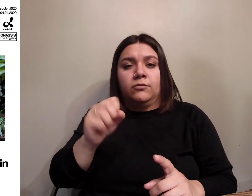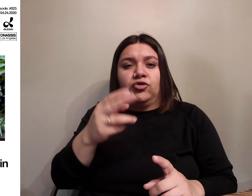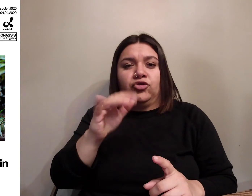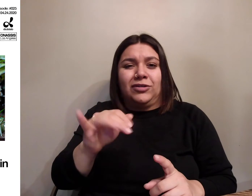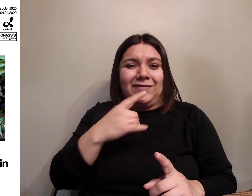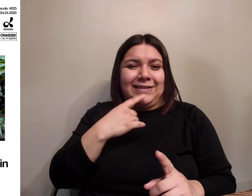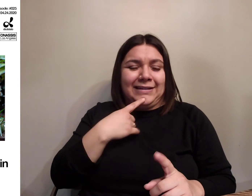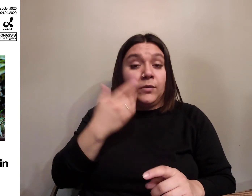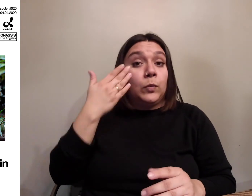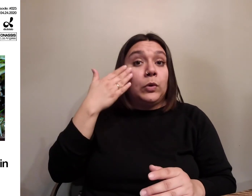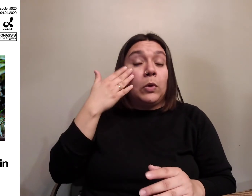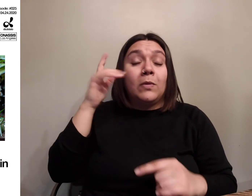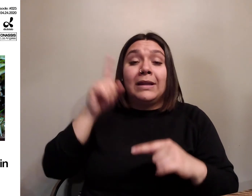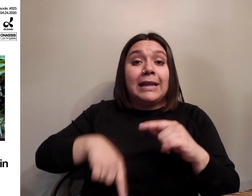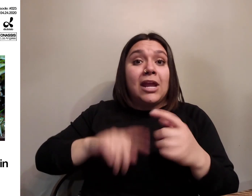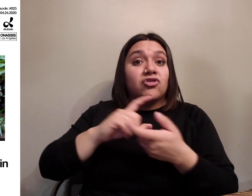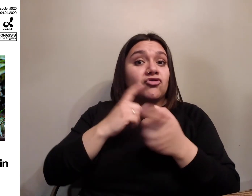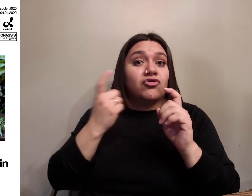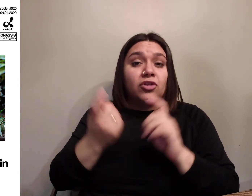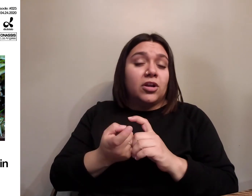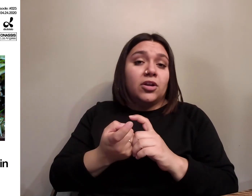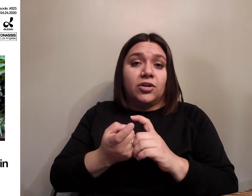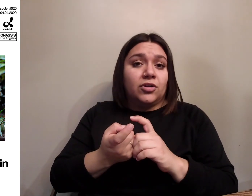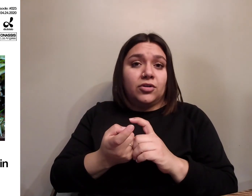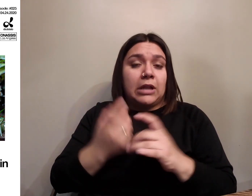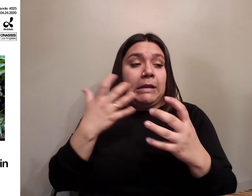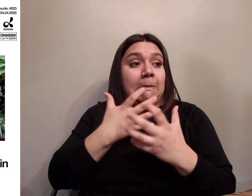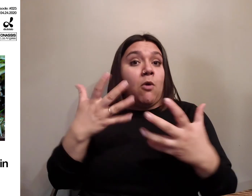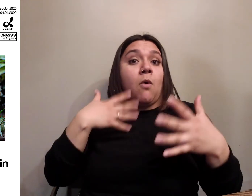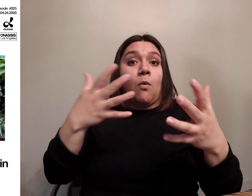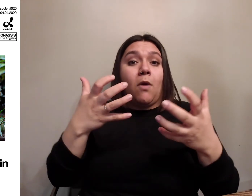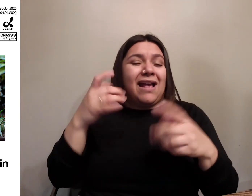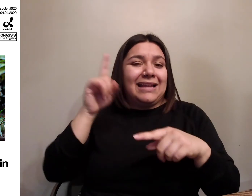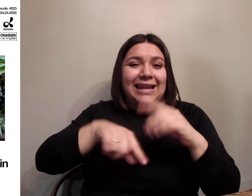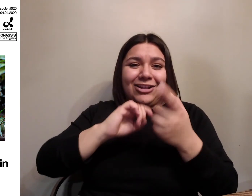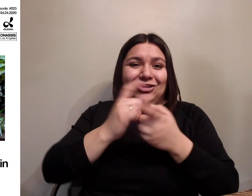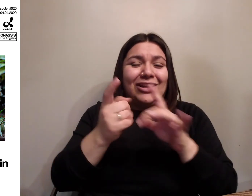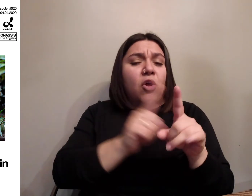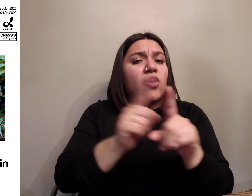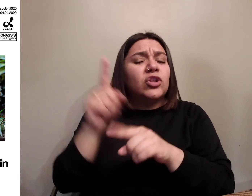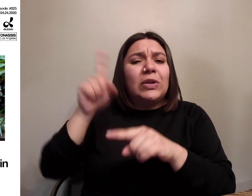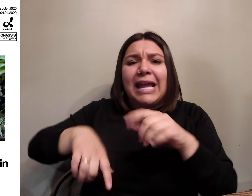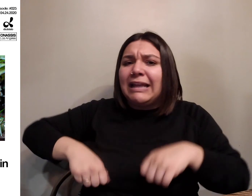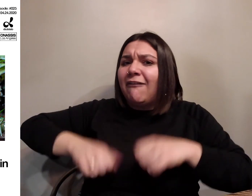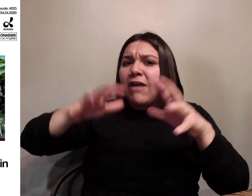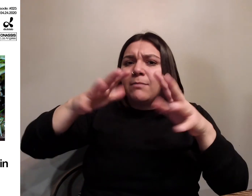we going to go back to what, as my mother used to say, passes for normal?